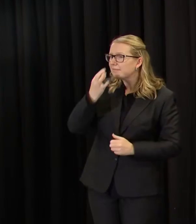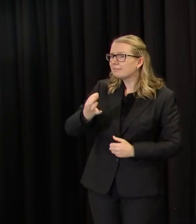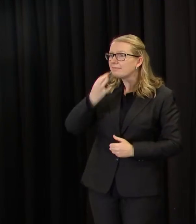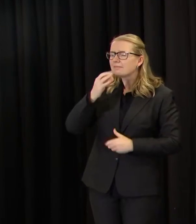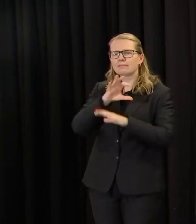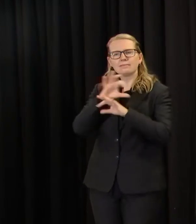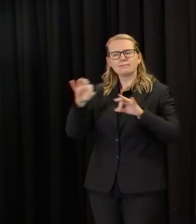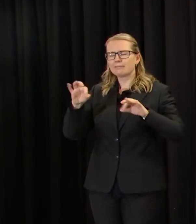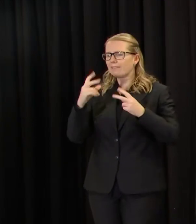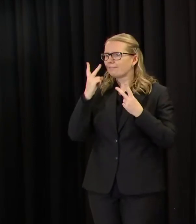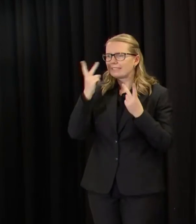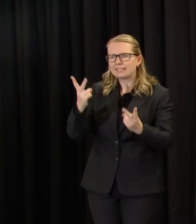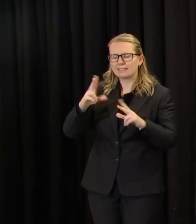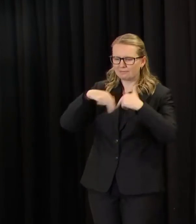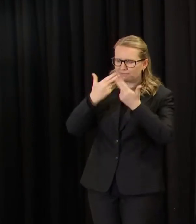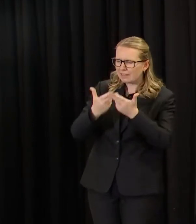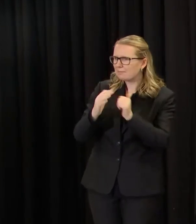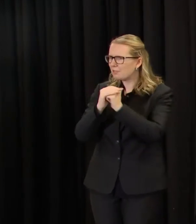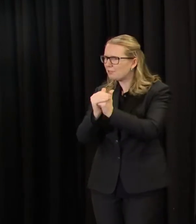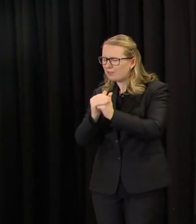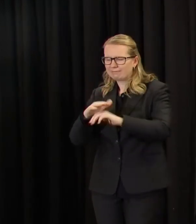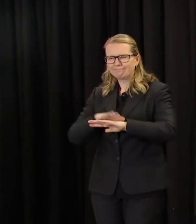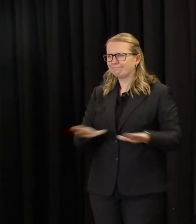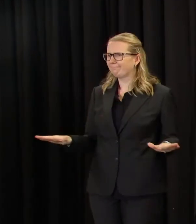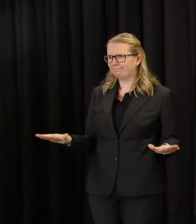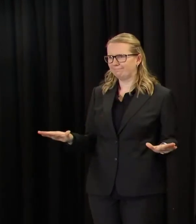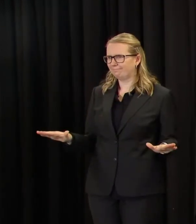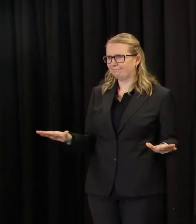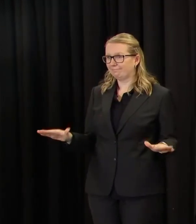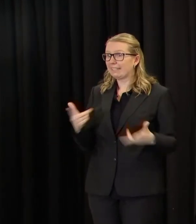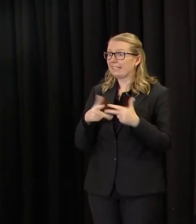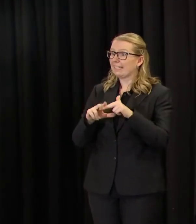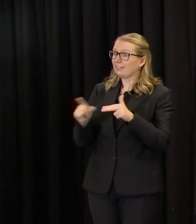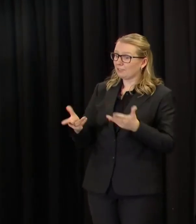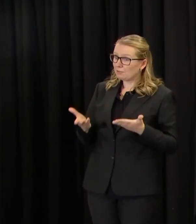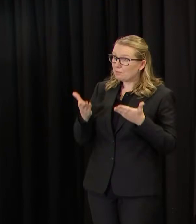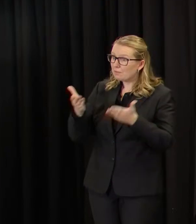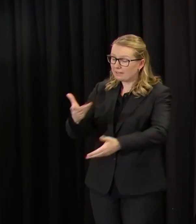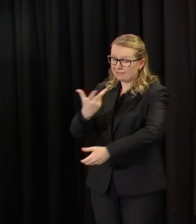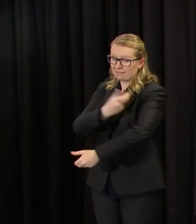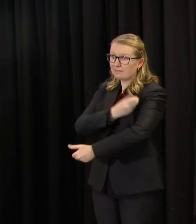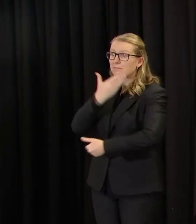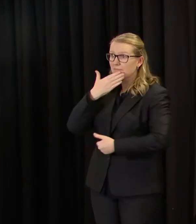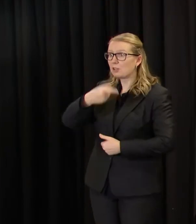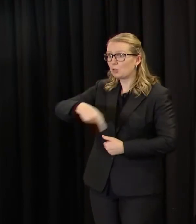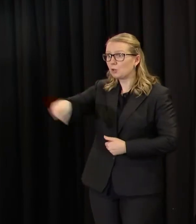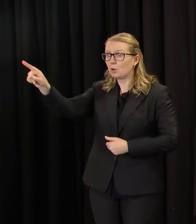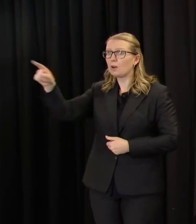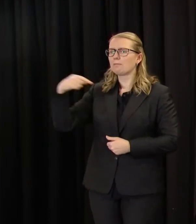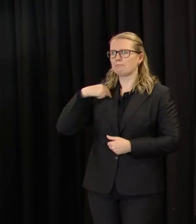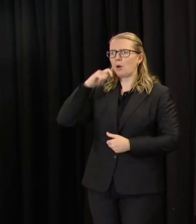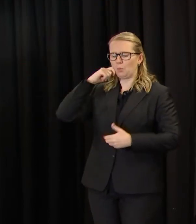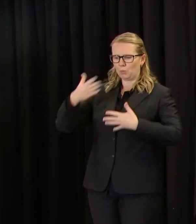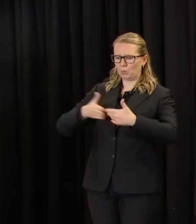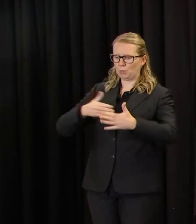that. And if you're eligible, please get vaccinated. I'll be finalising my vaccination later this week.